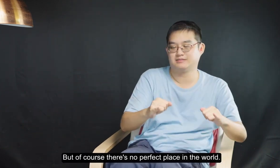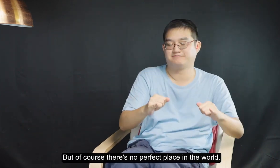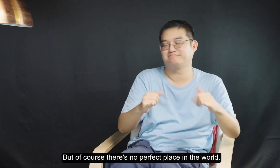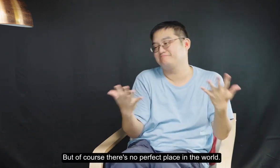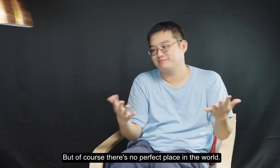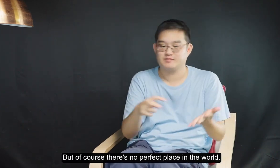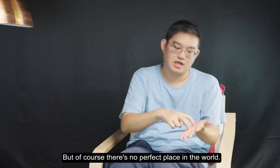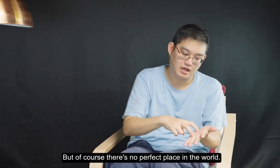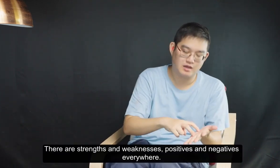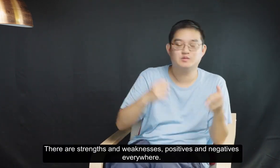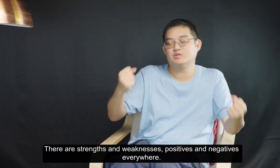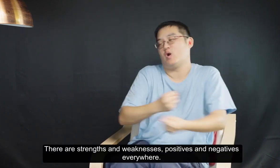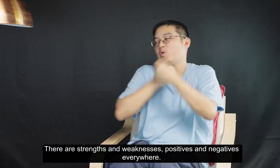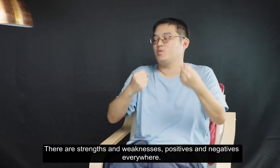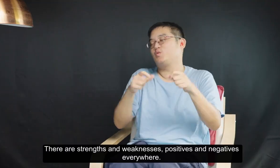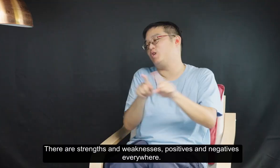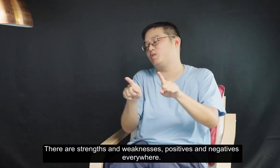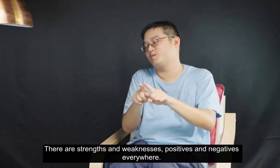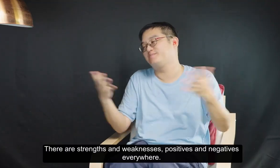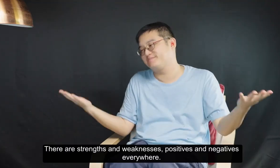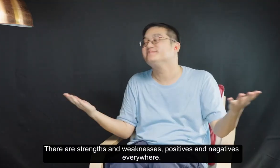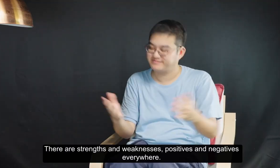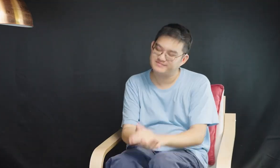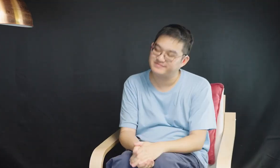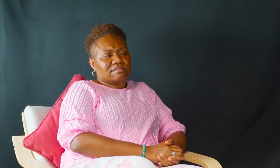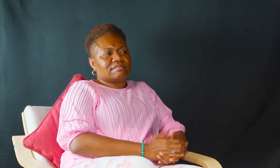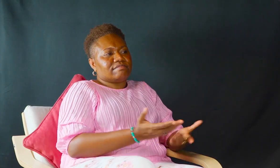no perfect place in the world. There are strengths and weaknesses, positives and negatives everywhere.